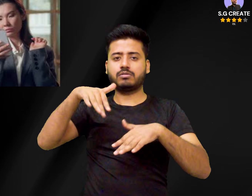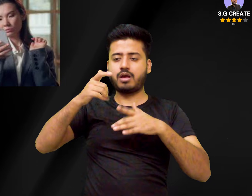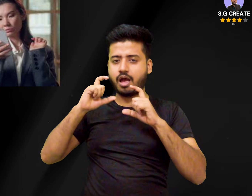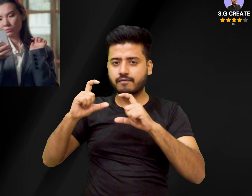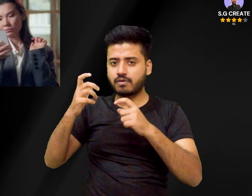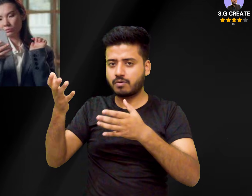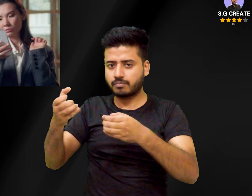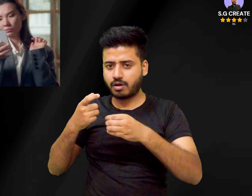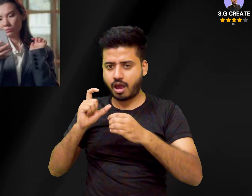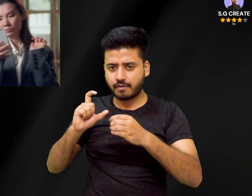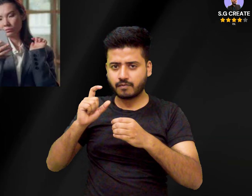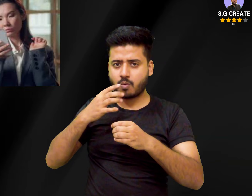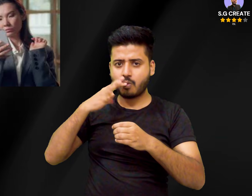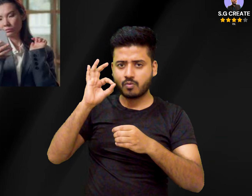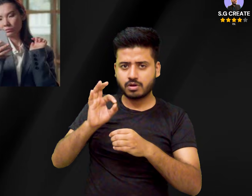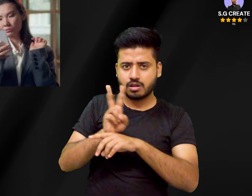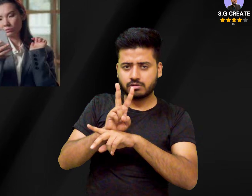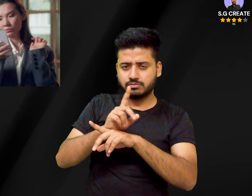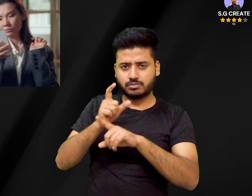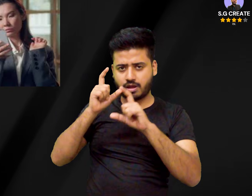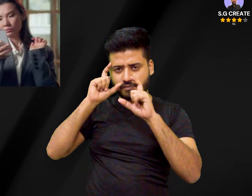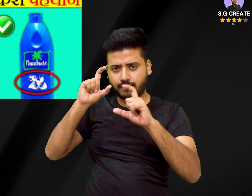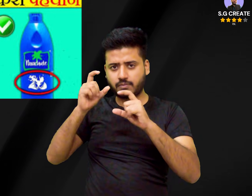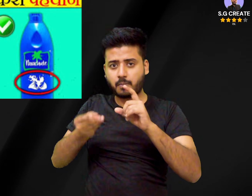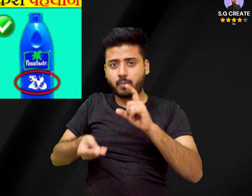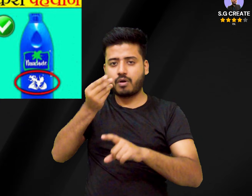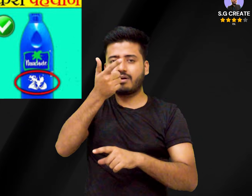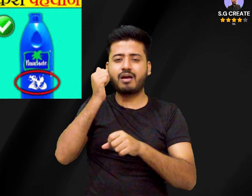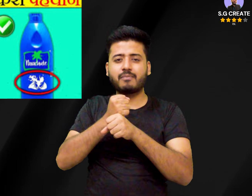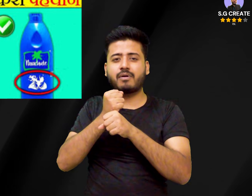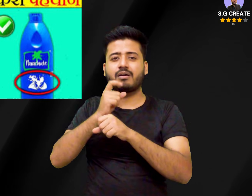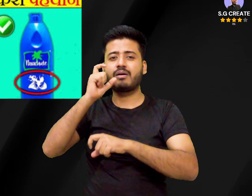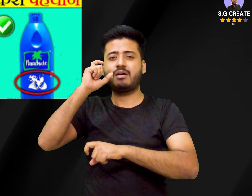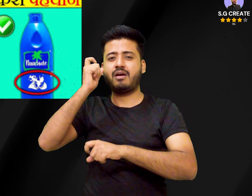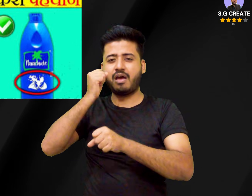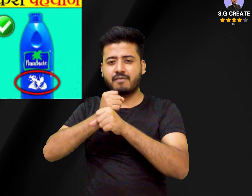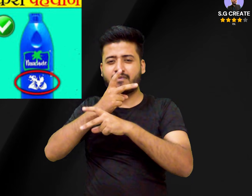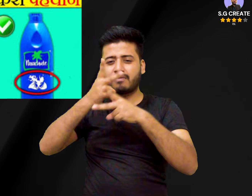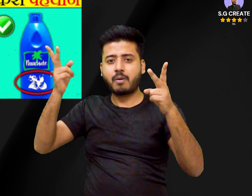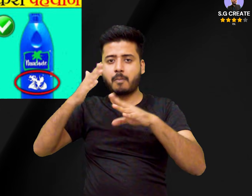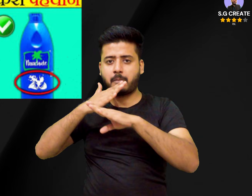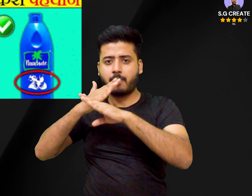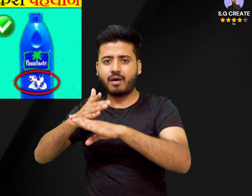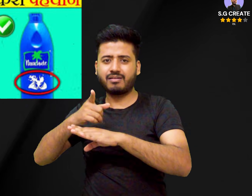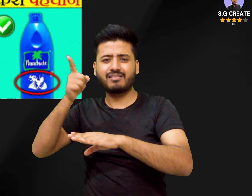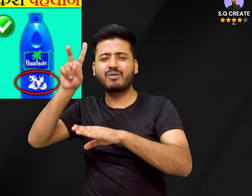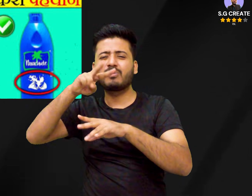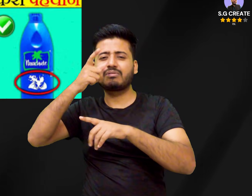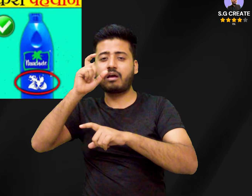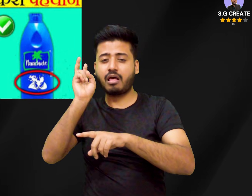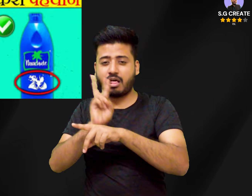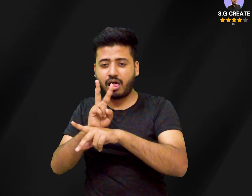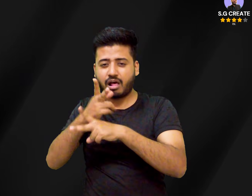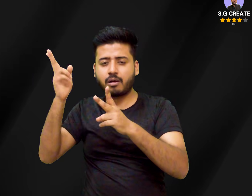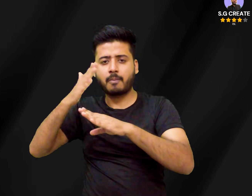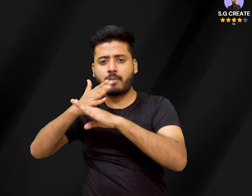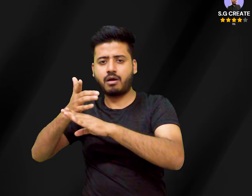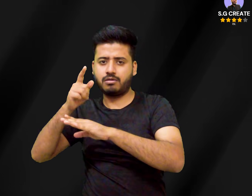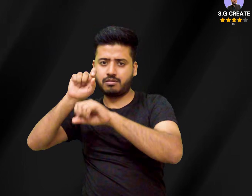and fosters a healthy environment for hair to grow longer and stronger. Treats dandruff and scalp irritation. Coconut